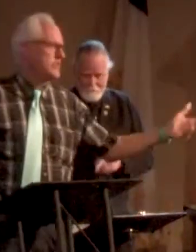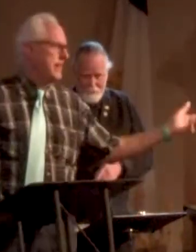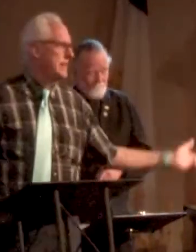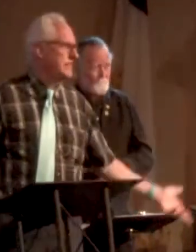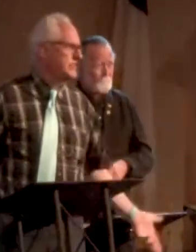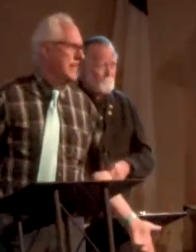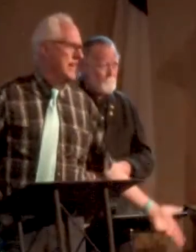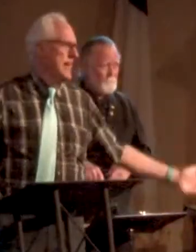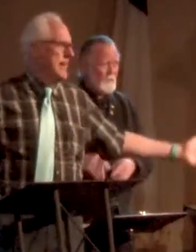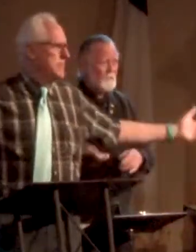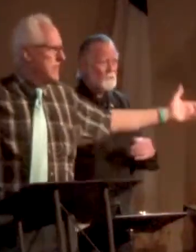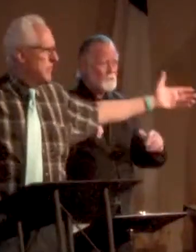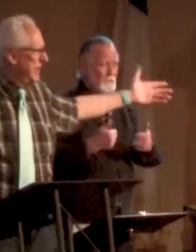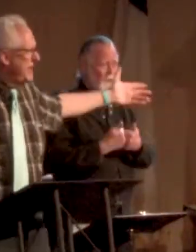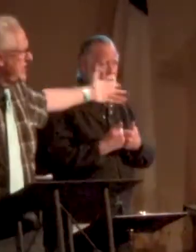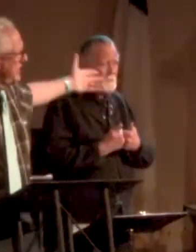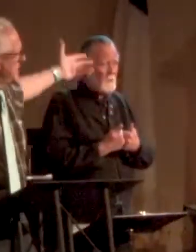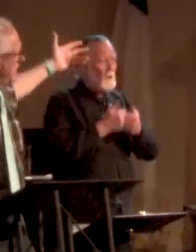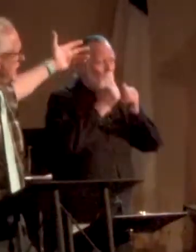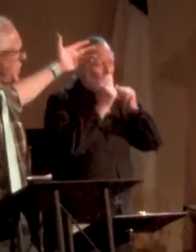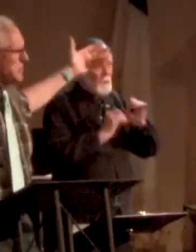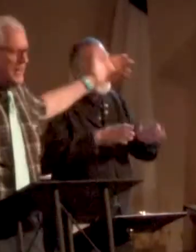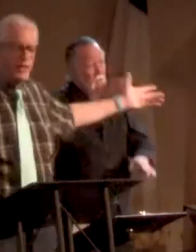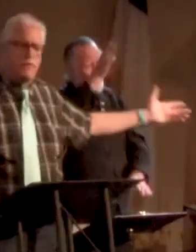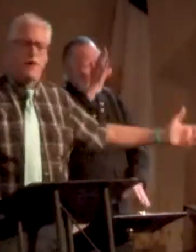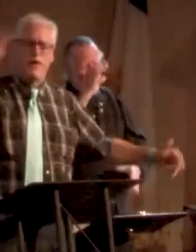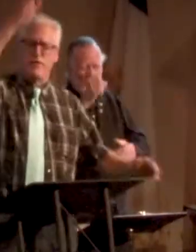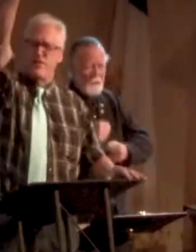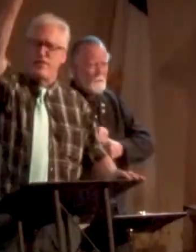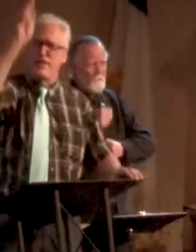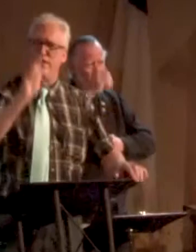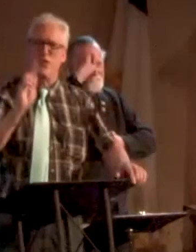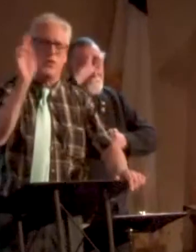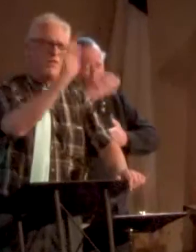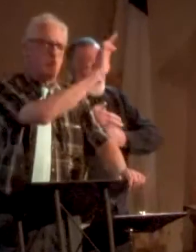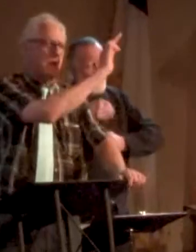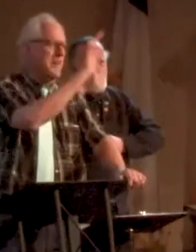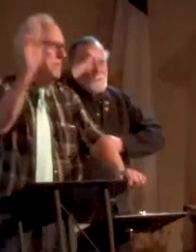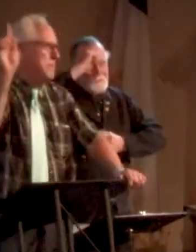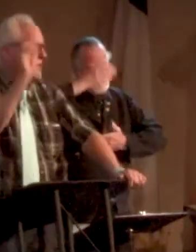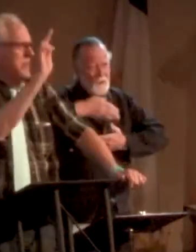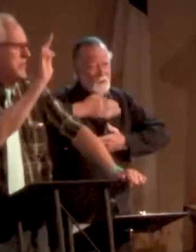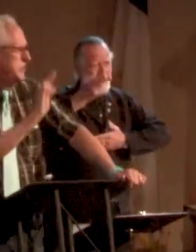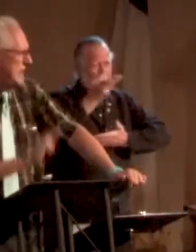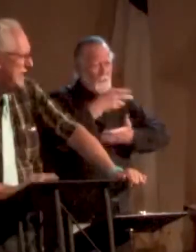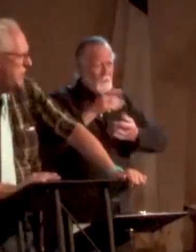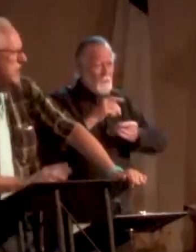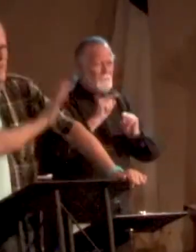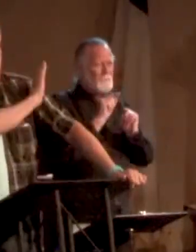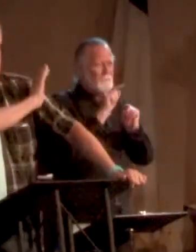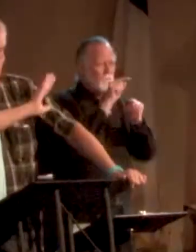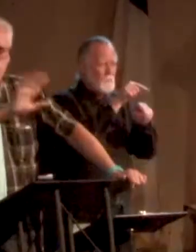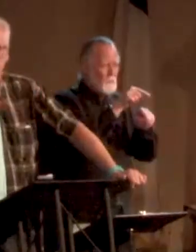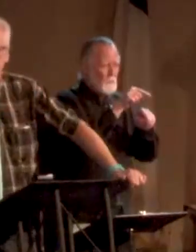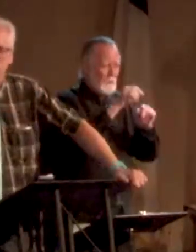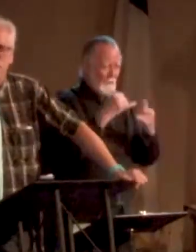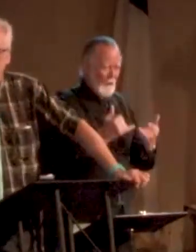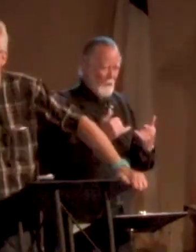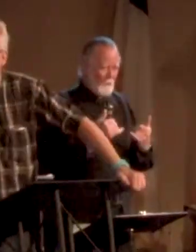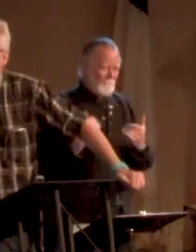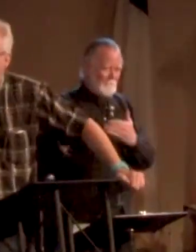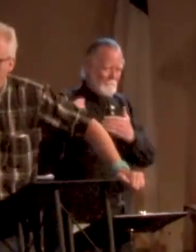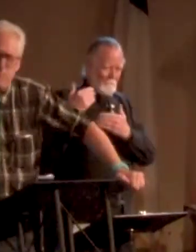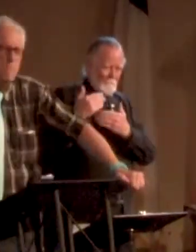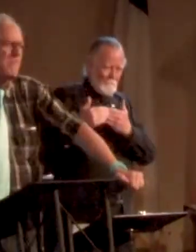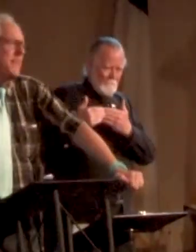That's the challenge. And may the blessing of God Almighty, Father, Son, and Holy Spirit be with you now and throughout this